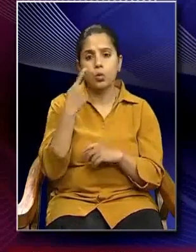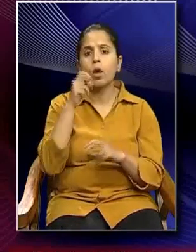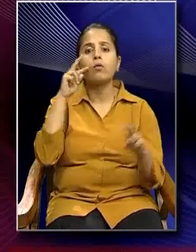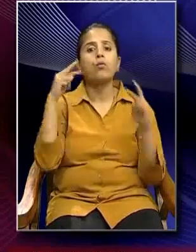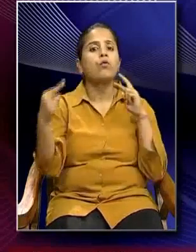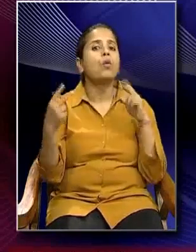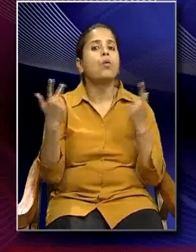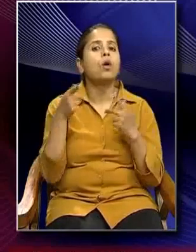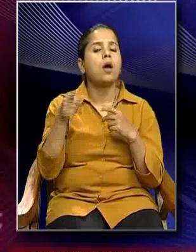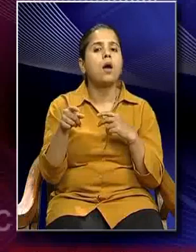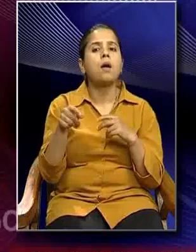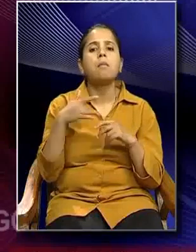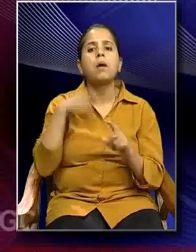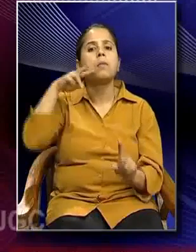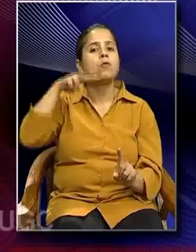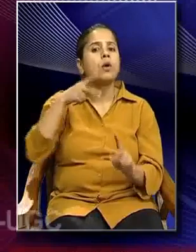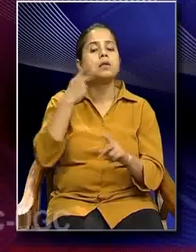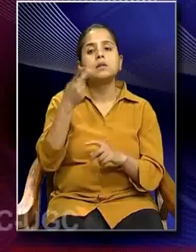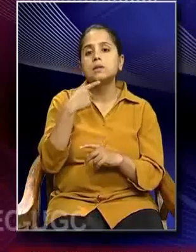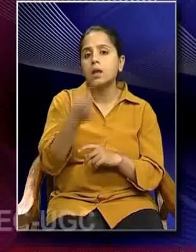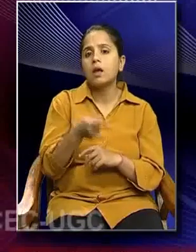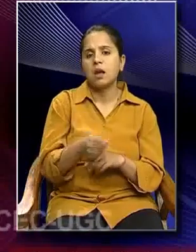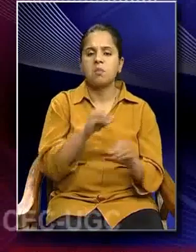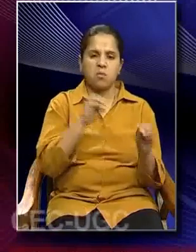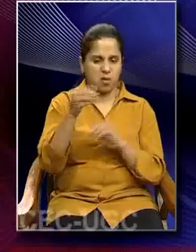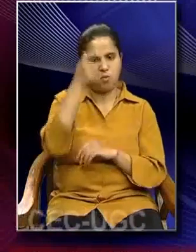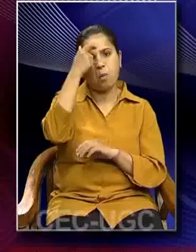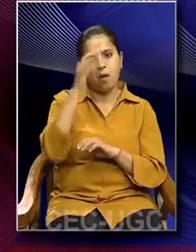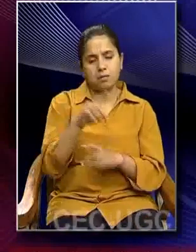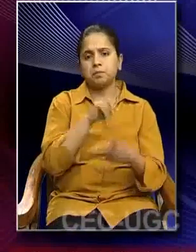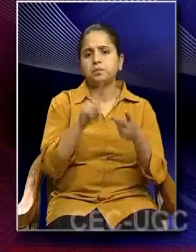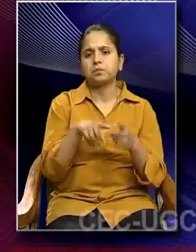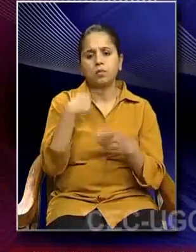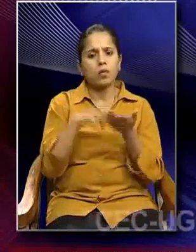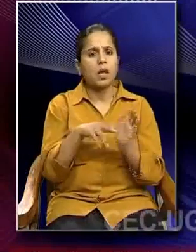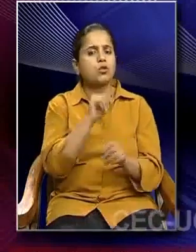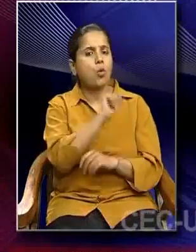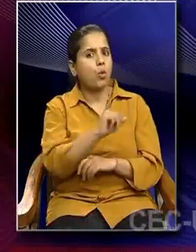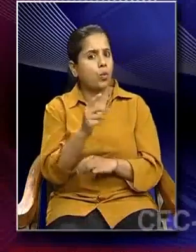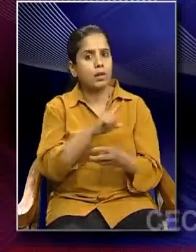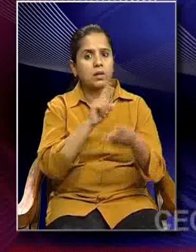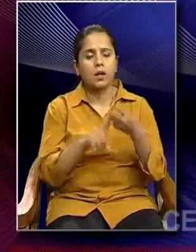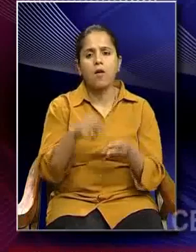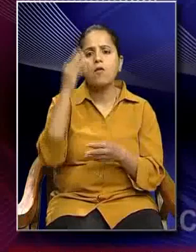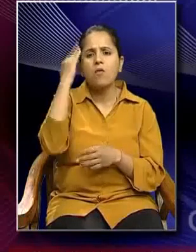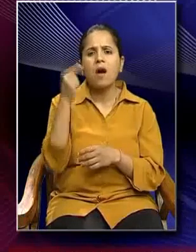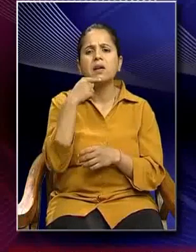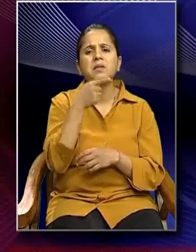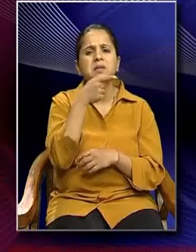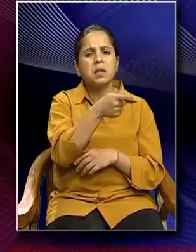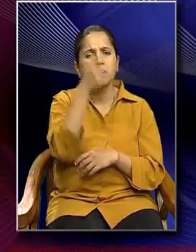viewpoint or perspective migration is a problem. Second, what is the nature of this problem? And third is why they are considered to